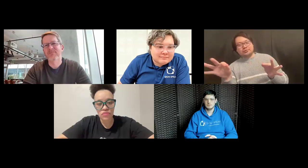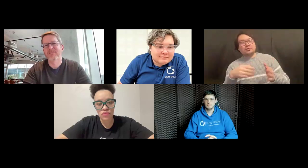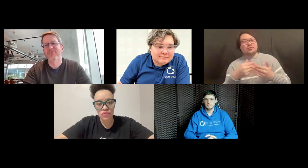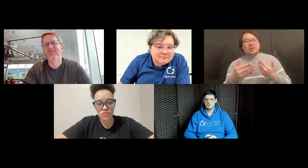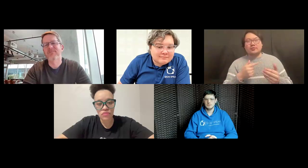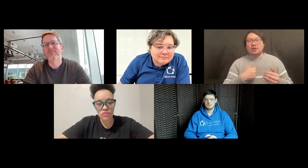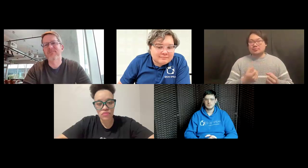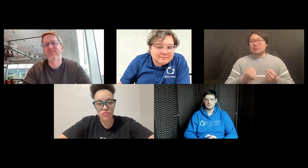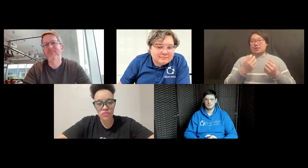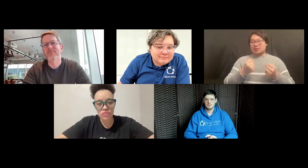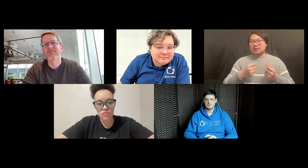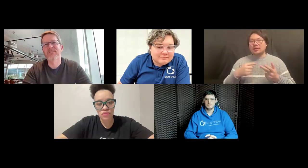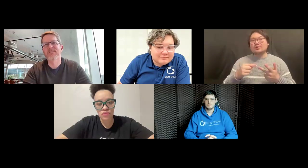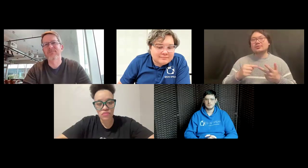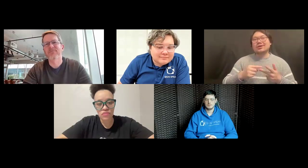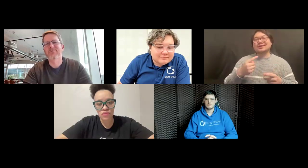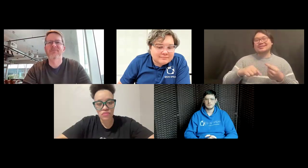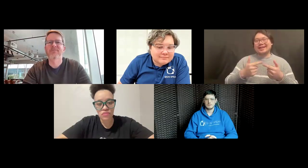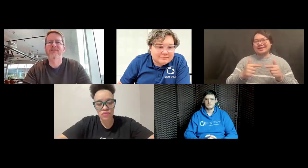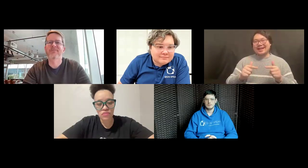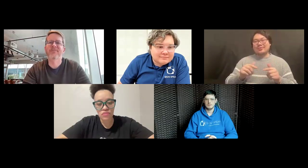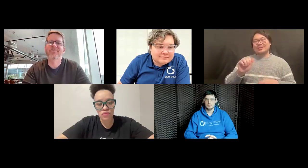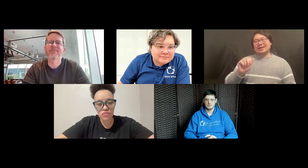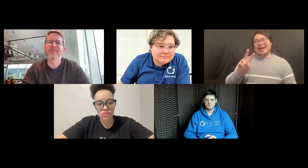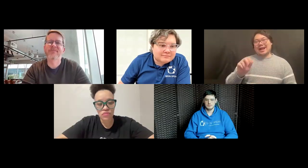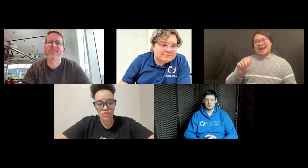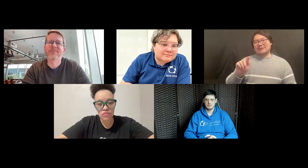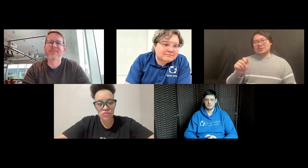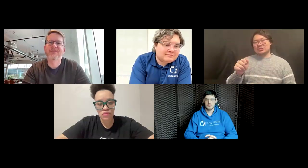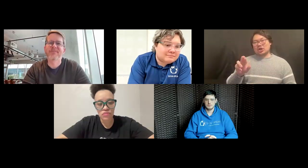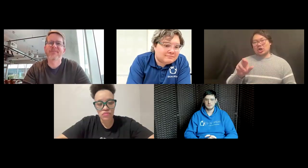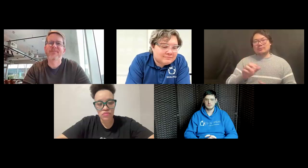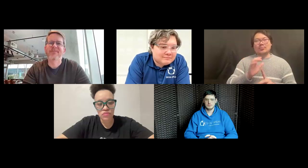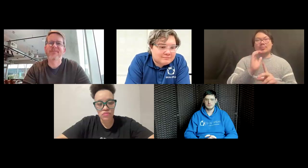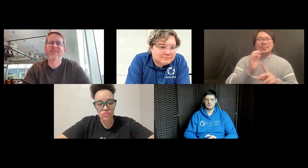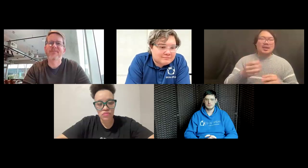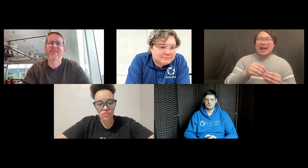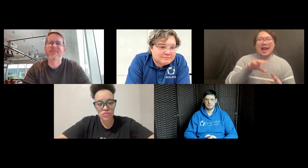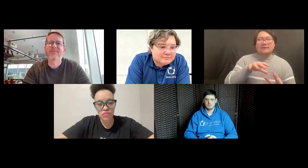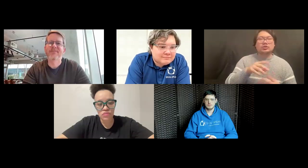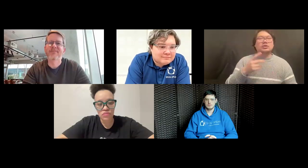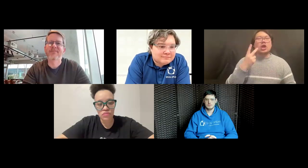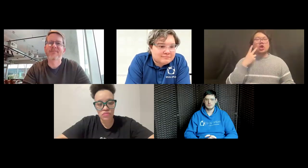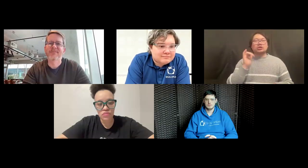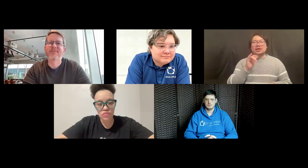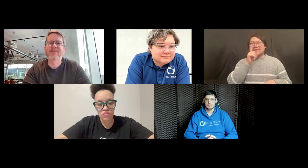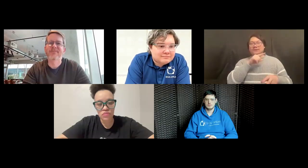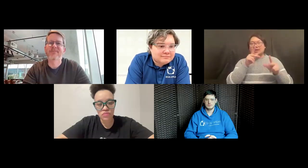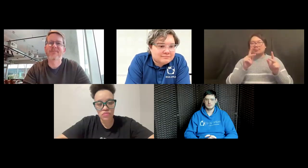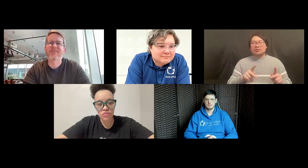able to capture that and translate it into the language. And then the third is the sign language avatar.